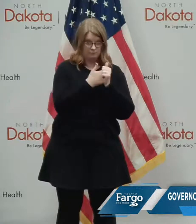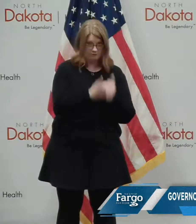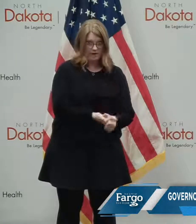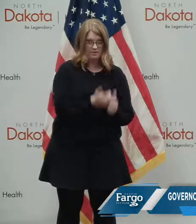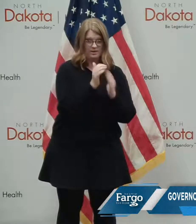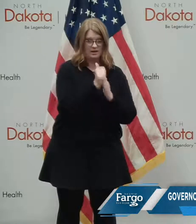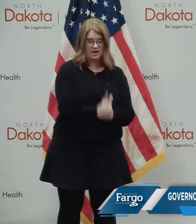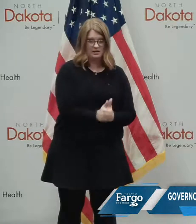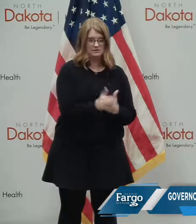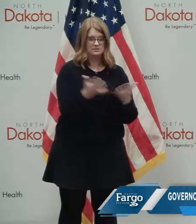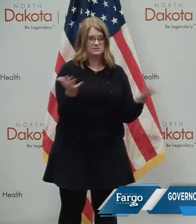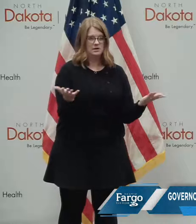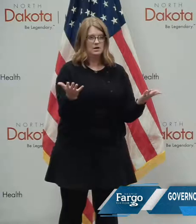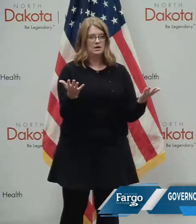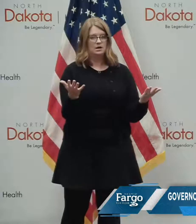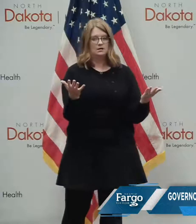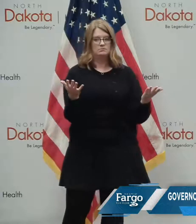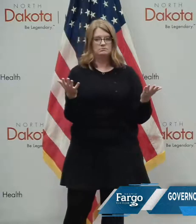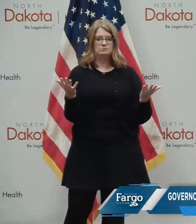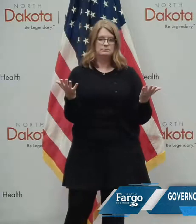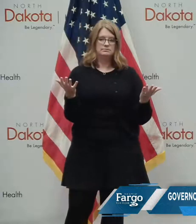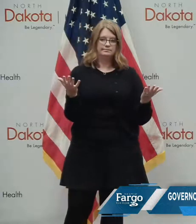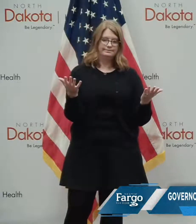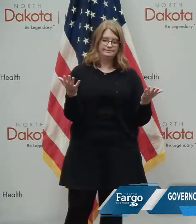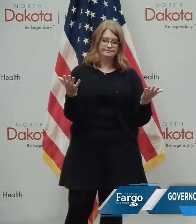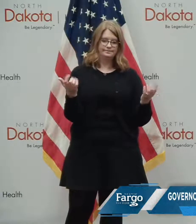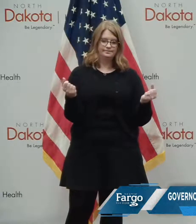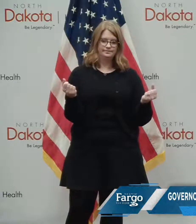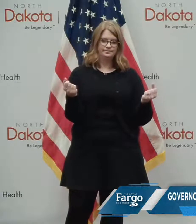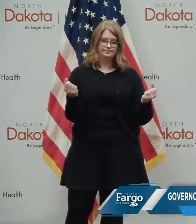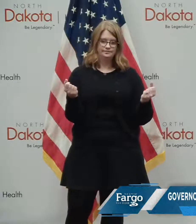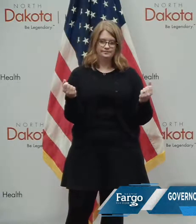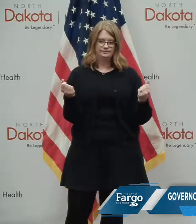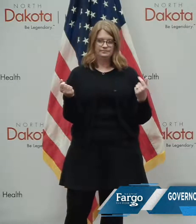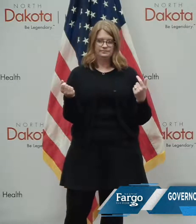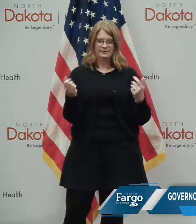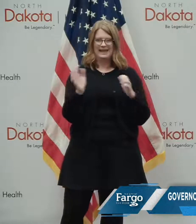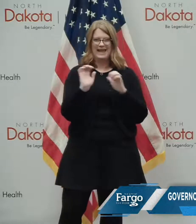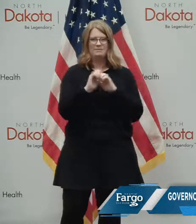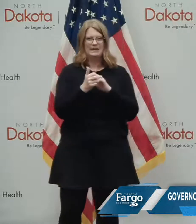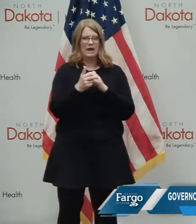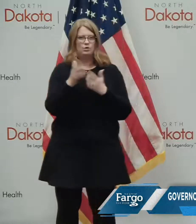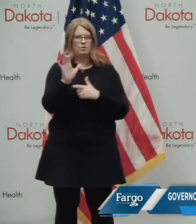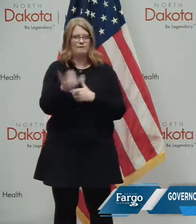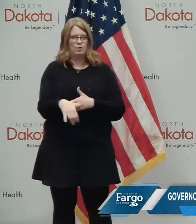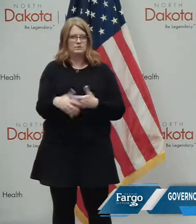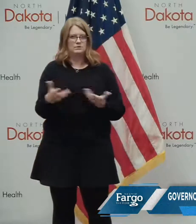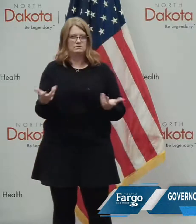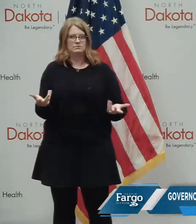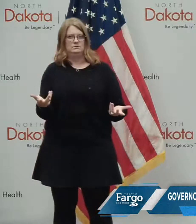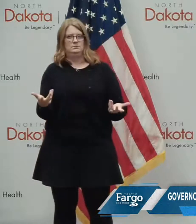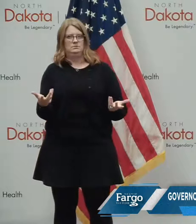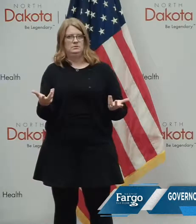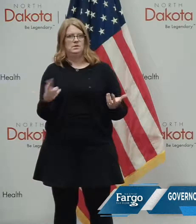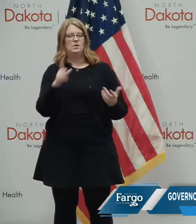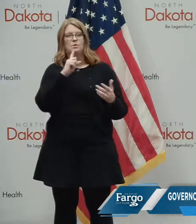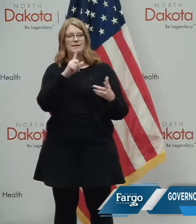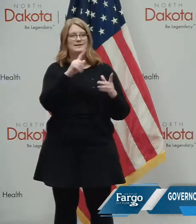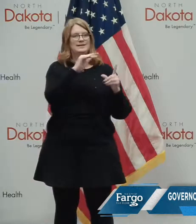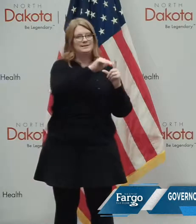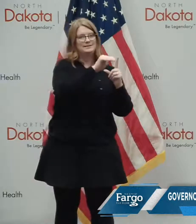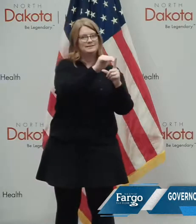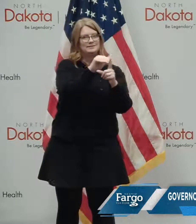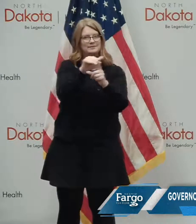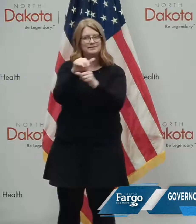no mechanism for kind of law enforcement of this. So what we really need to do is find every citizen to find their